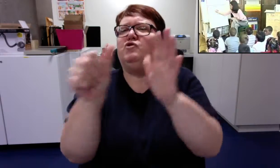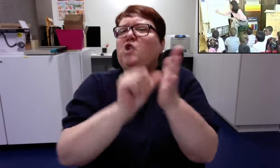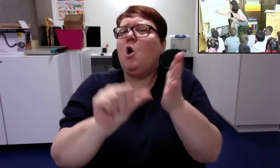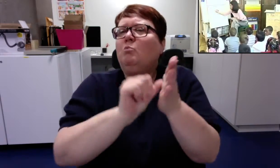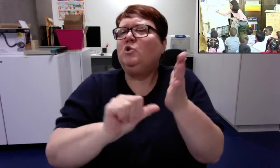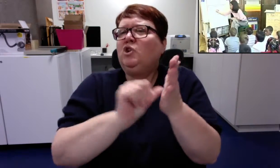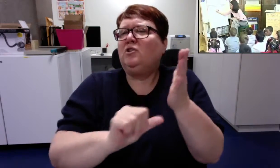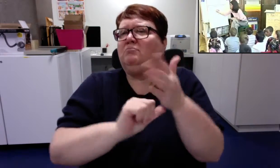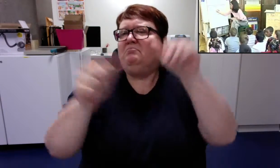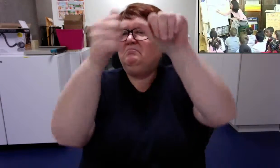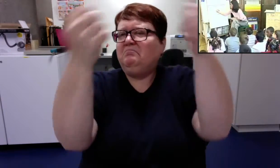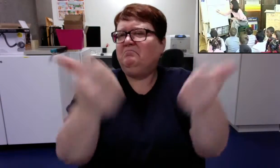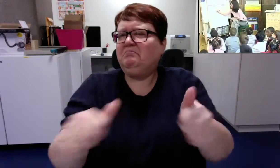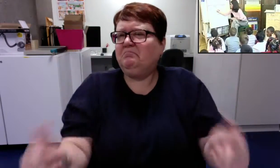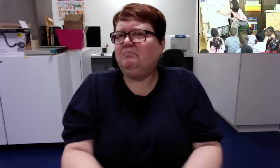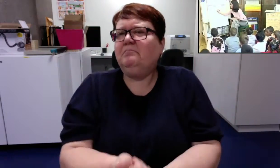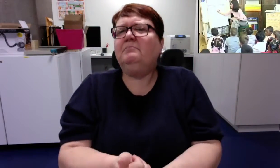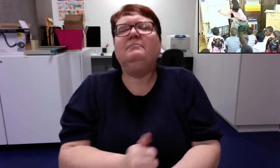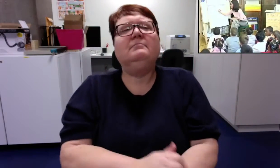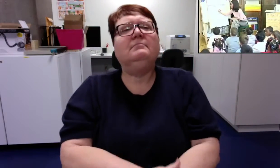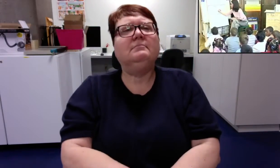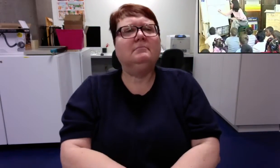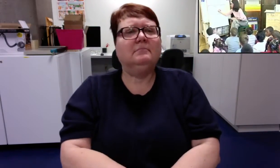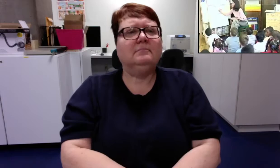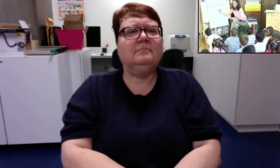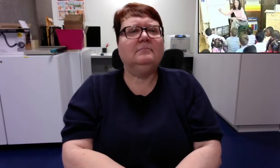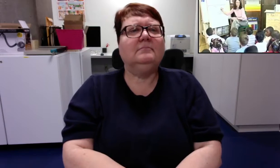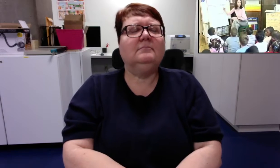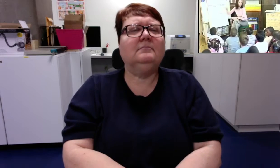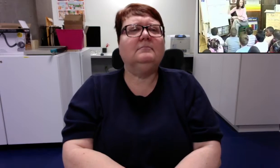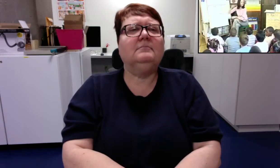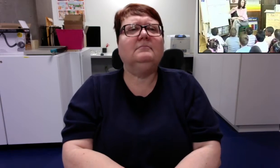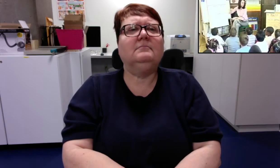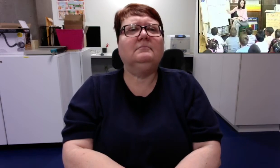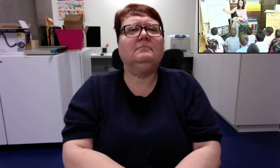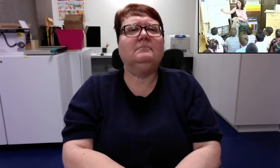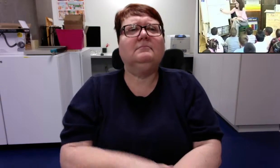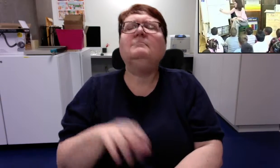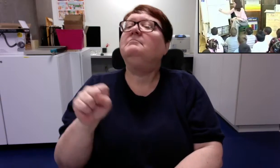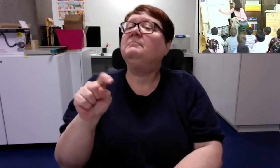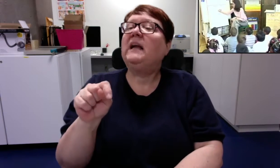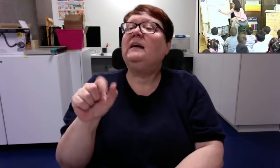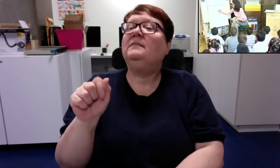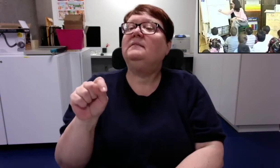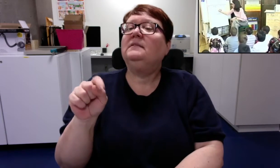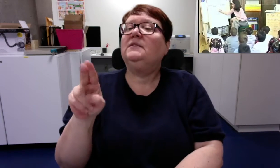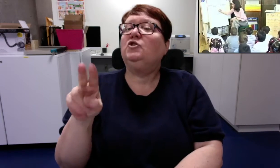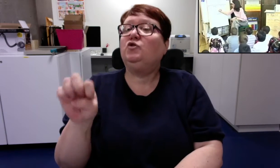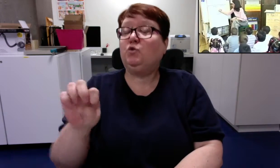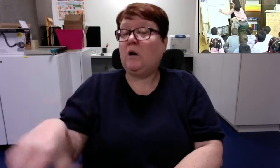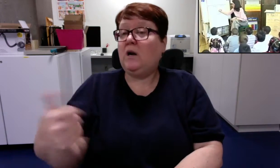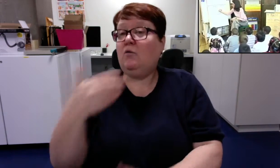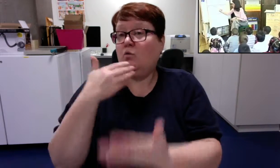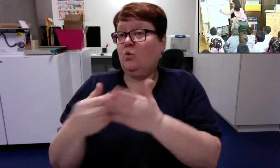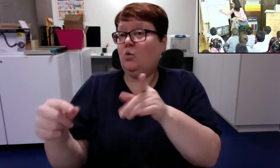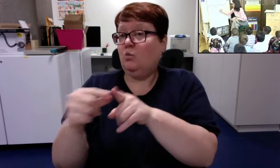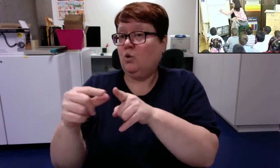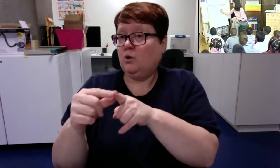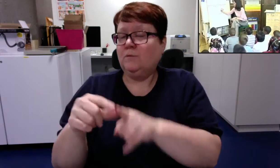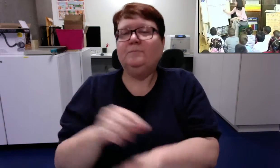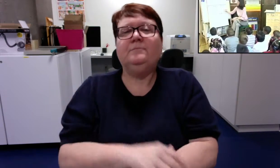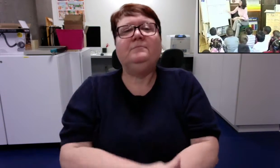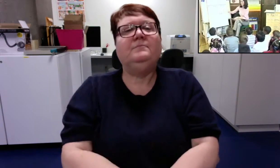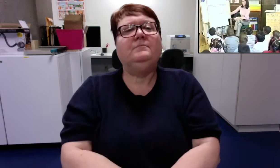Yes, like a statue of I was thinking. Statue, that's a good word. The wooden statue. Samuel, what I